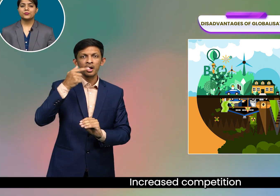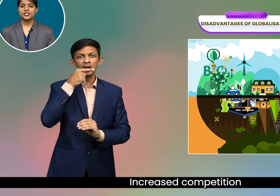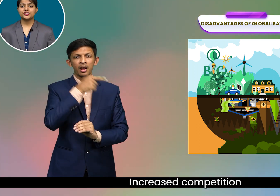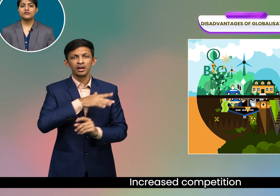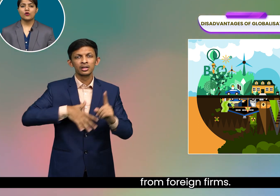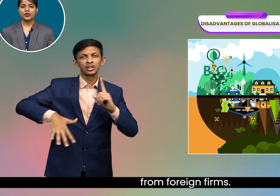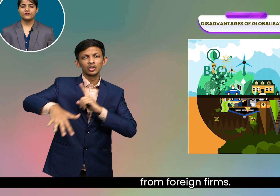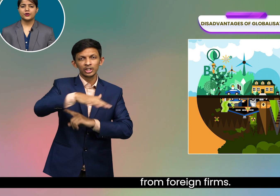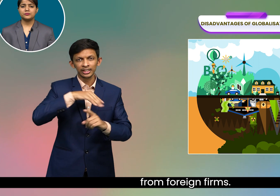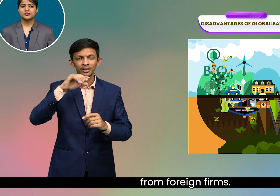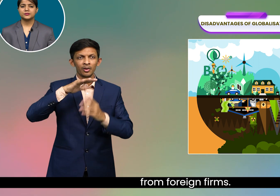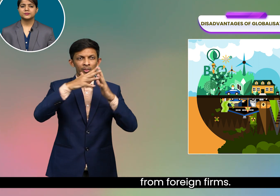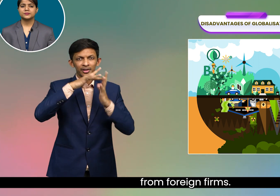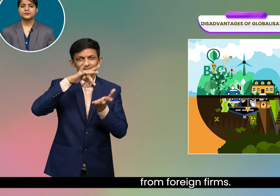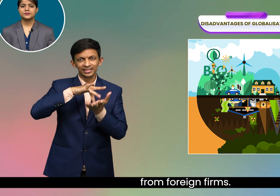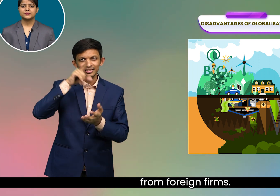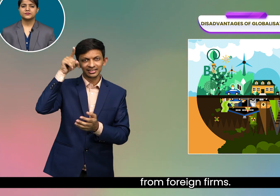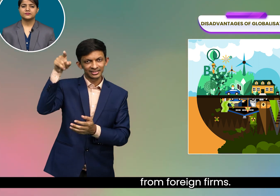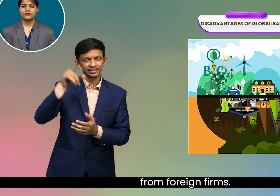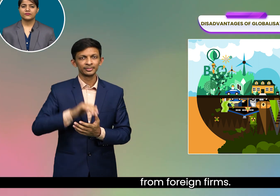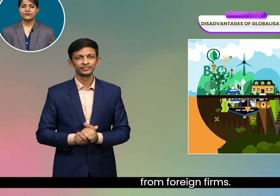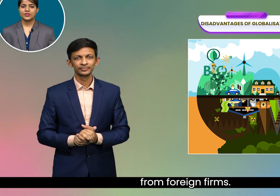increased competition foreign firms,